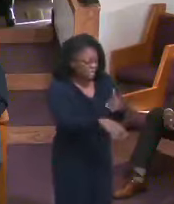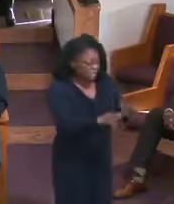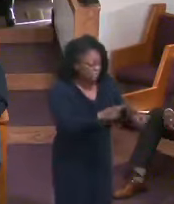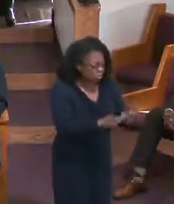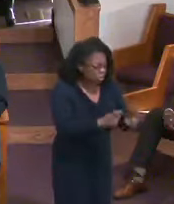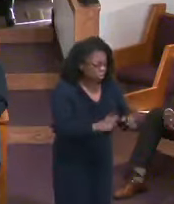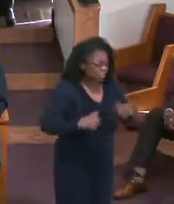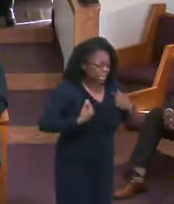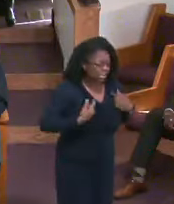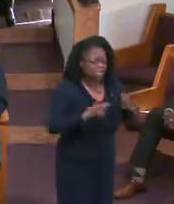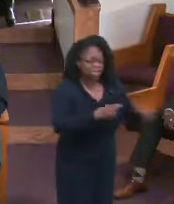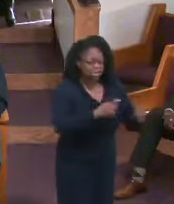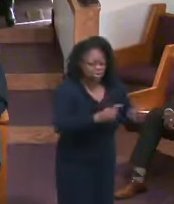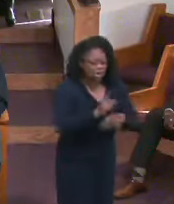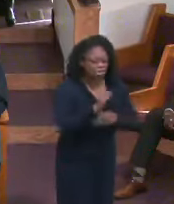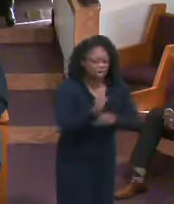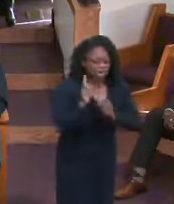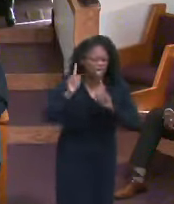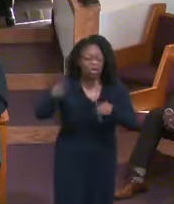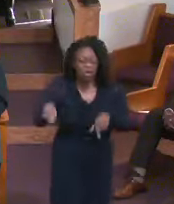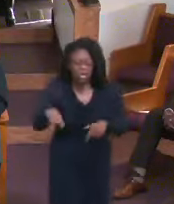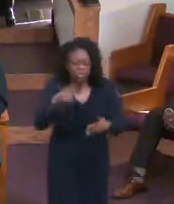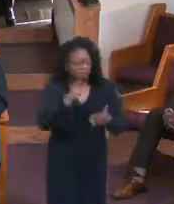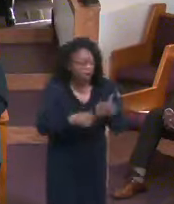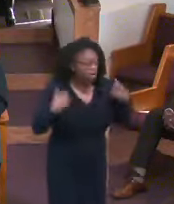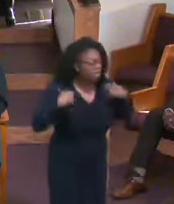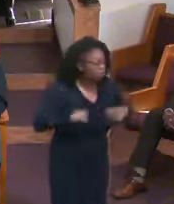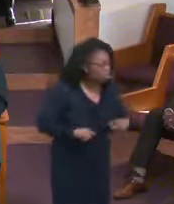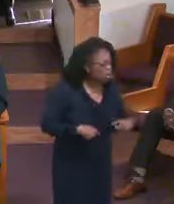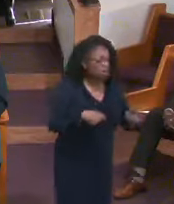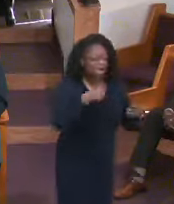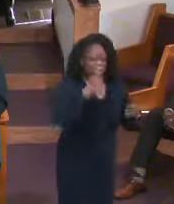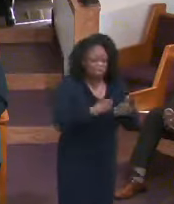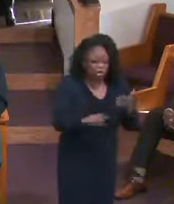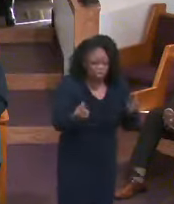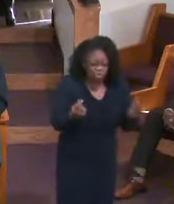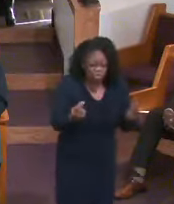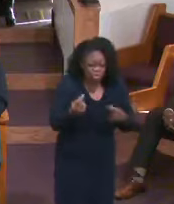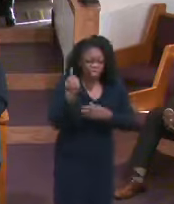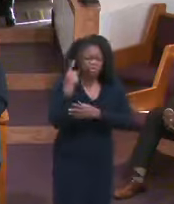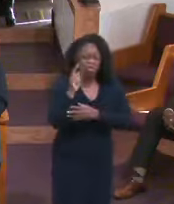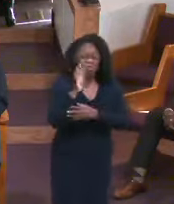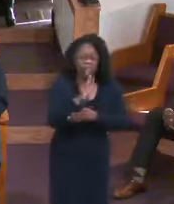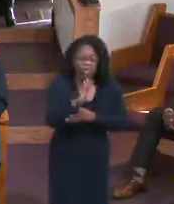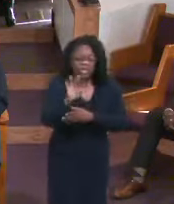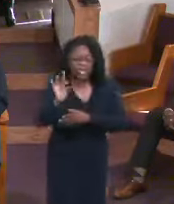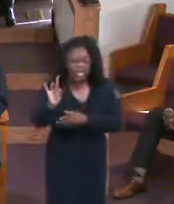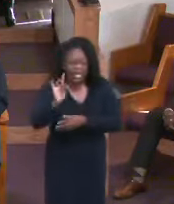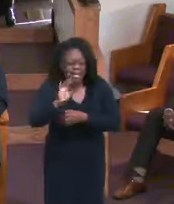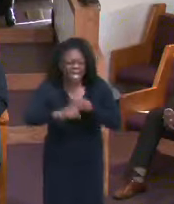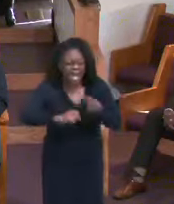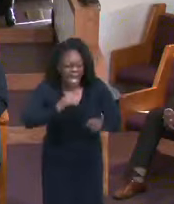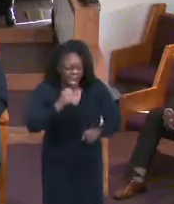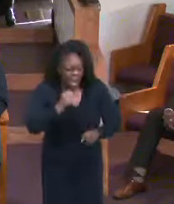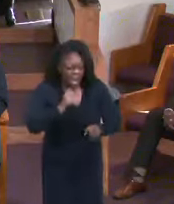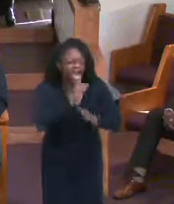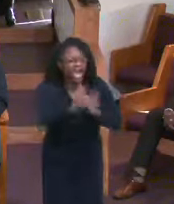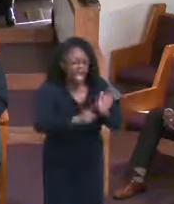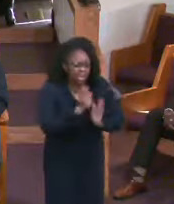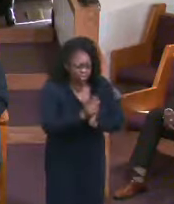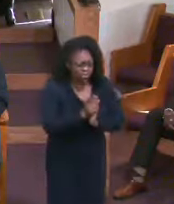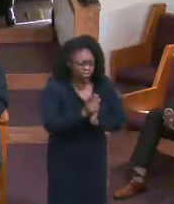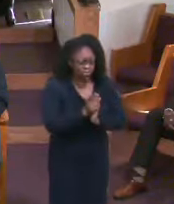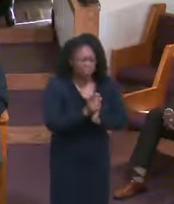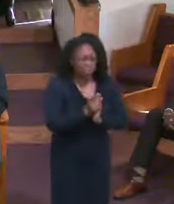where he went, what he wore, and what he would do for at least 48 straight hours. However, there is some good news this